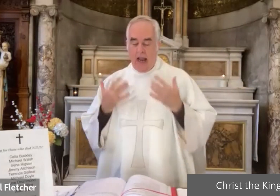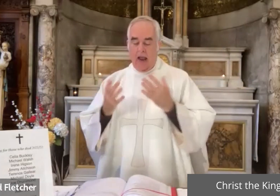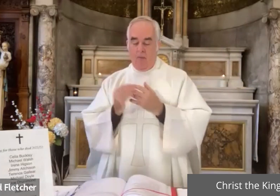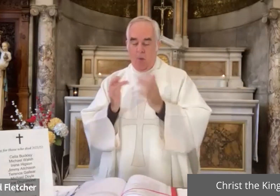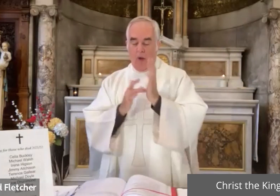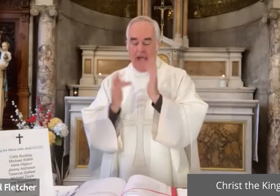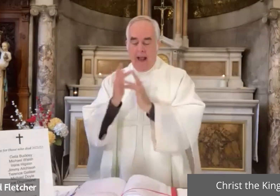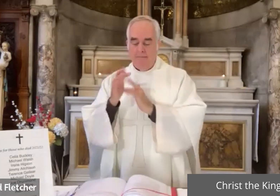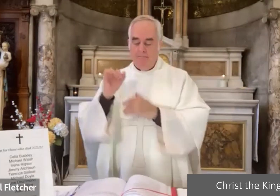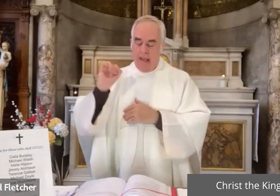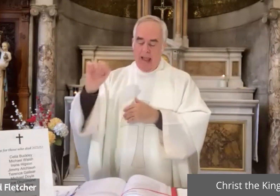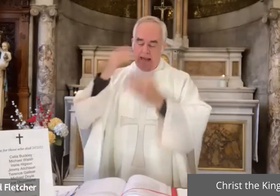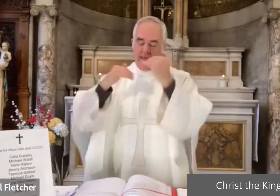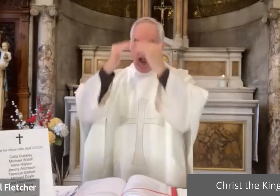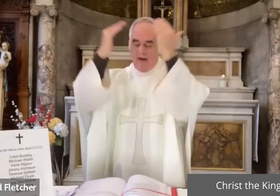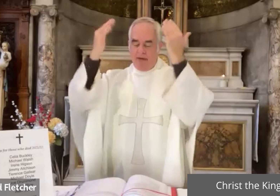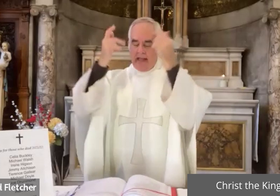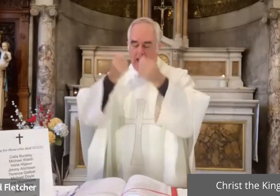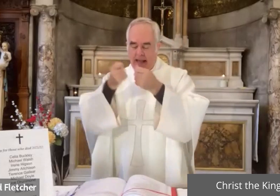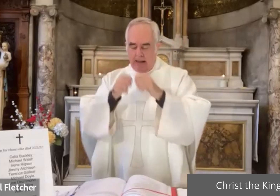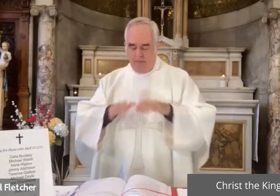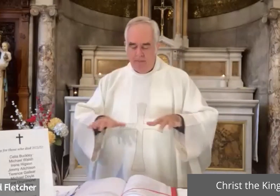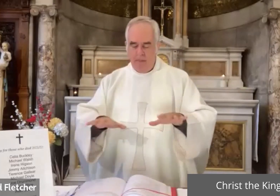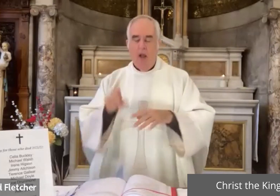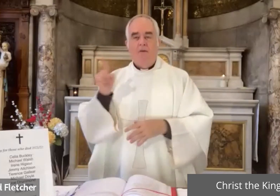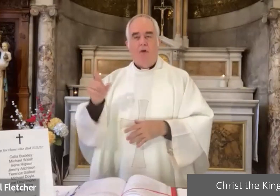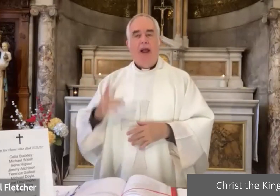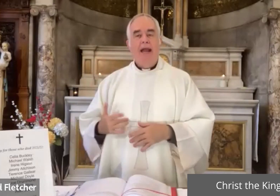forever live with him in his heavenly